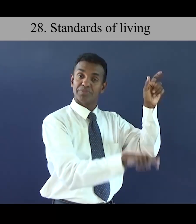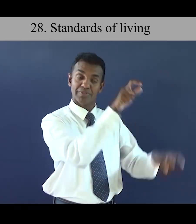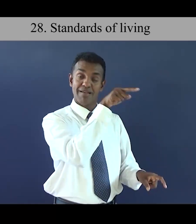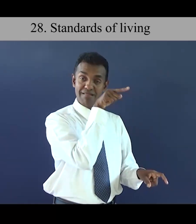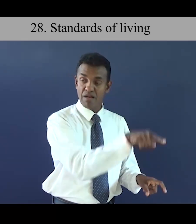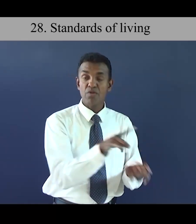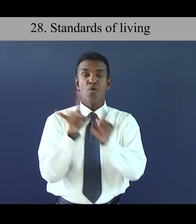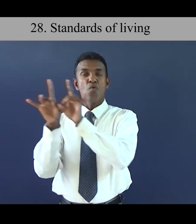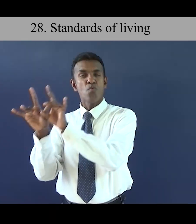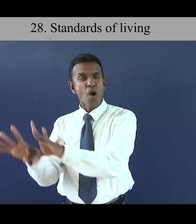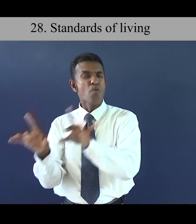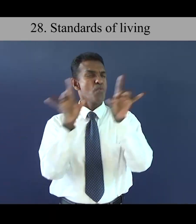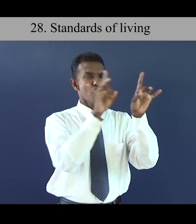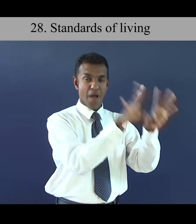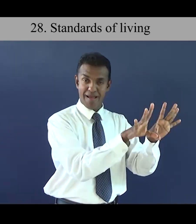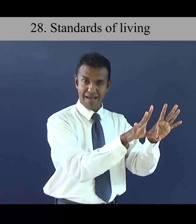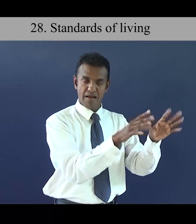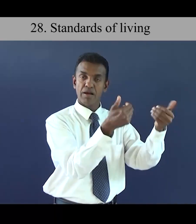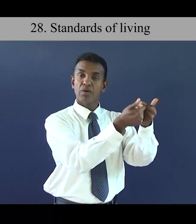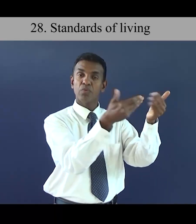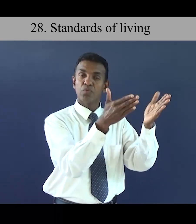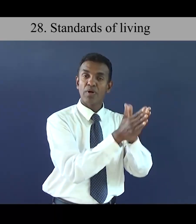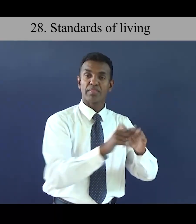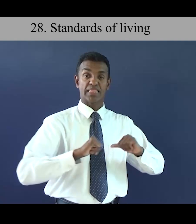living the same as everyone else.